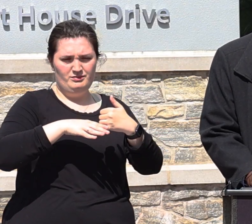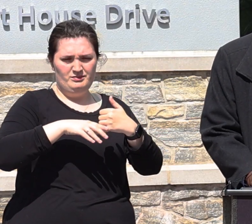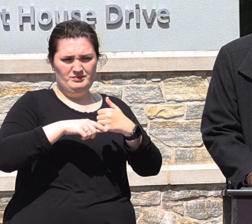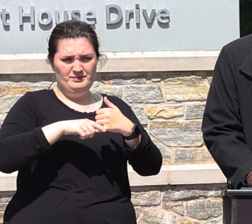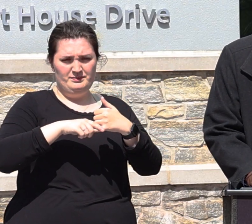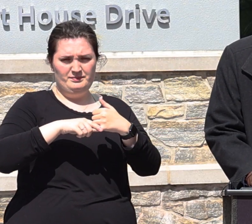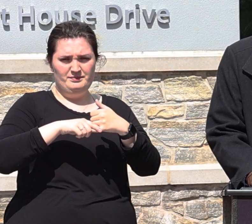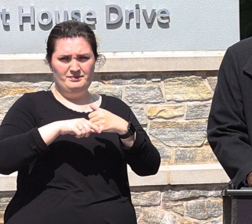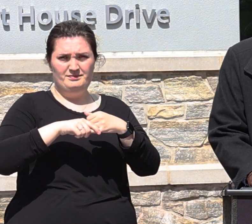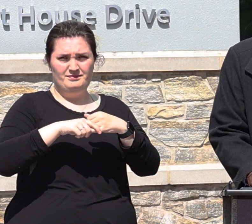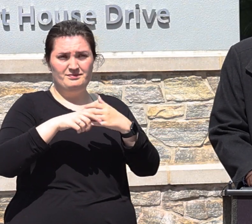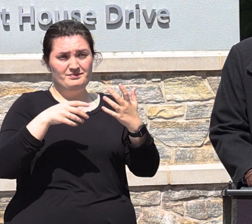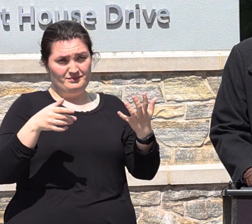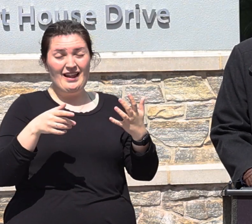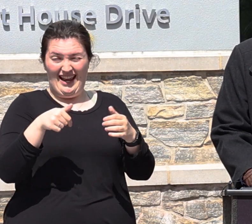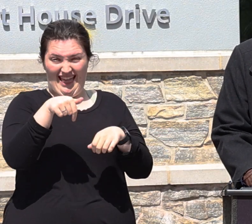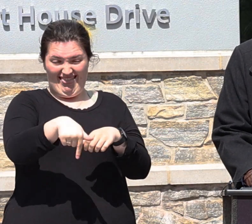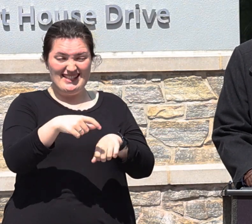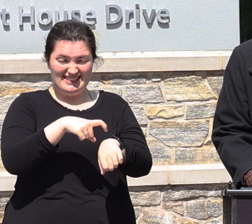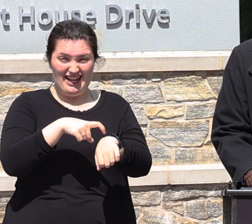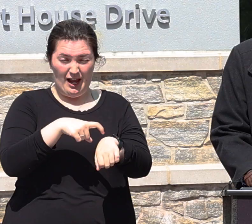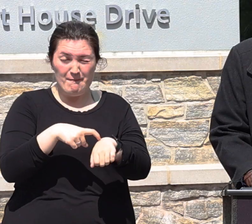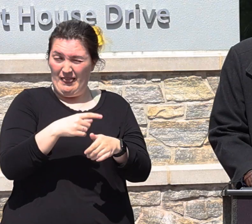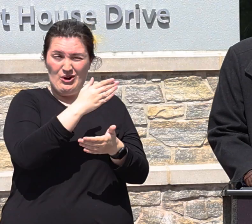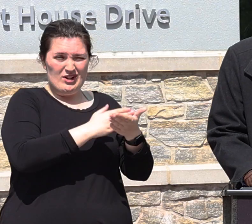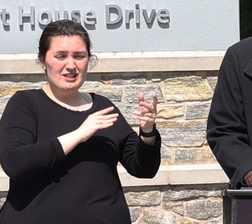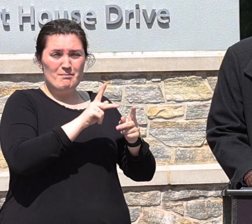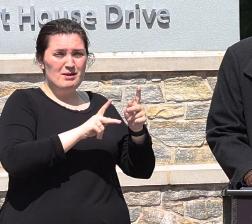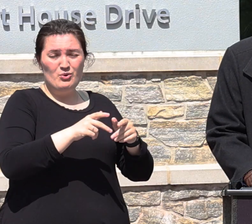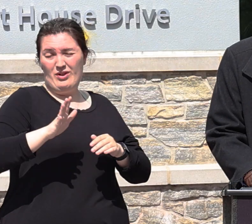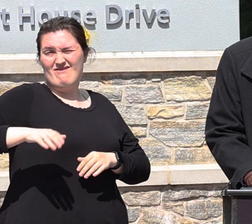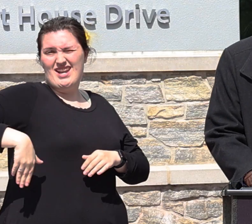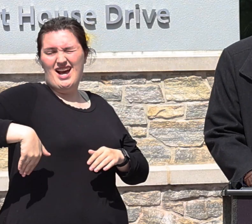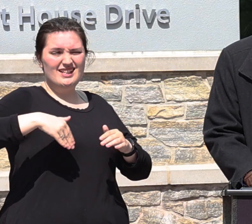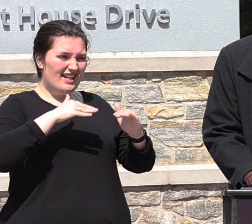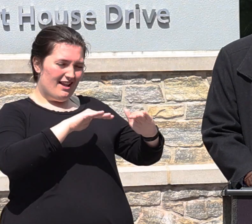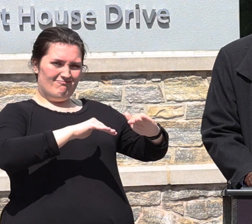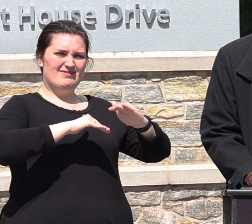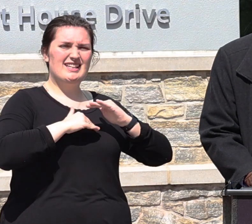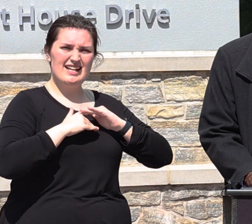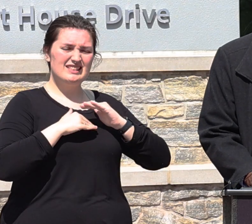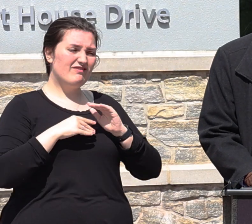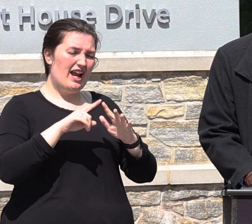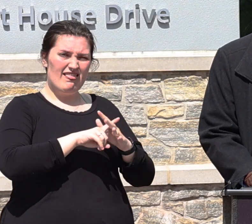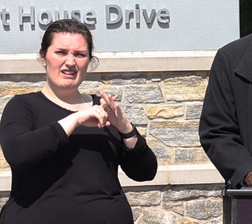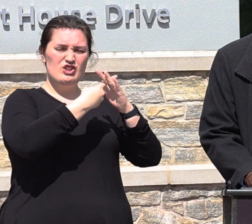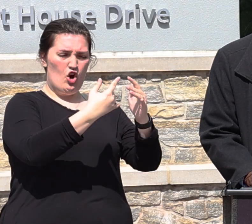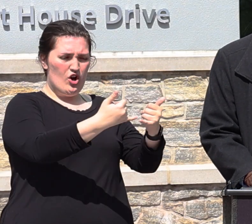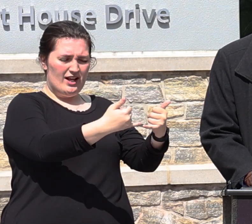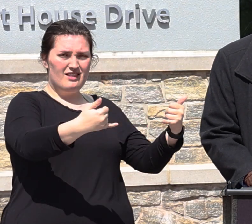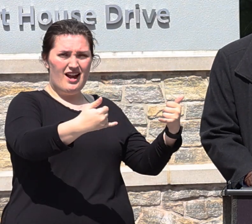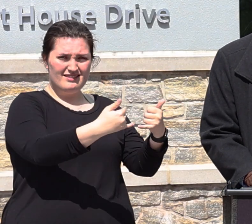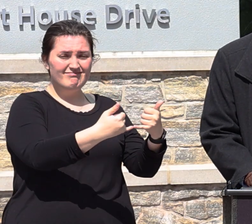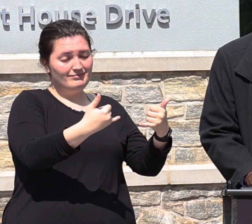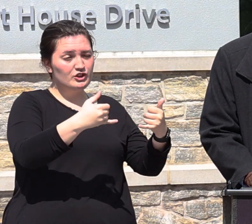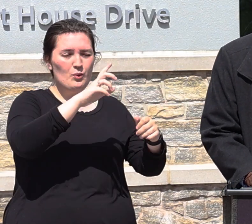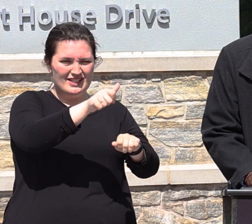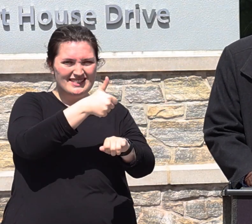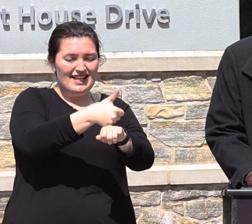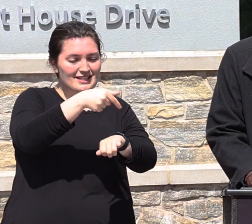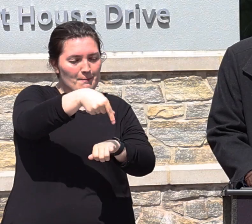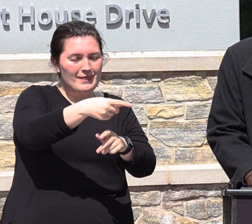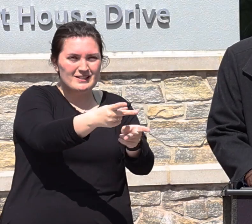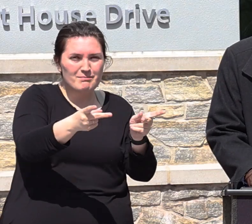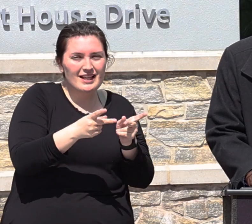the original benchmark and positions Howard County as one of the most competitive jurisdictions in